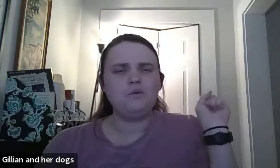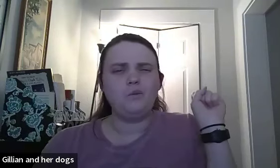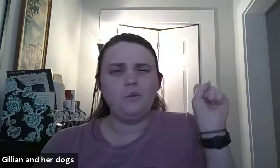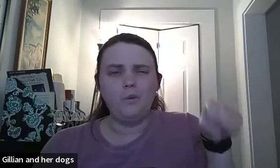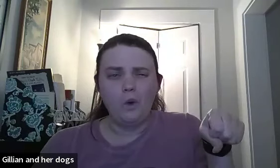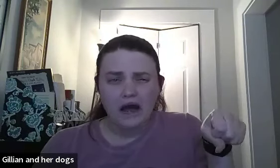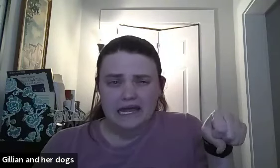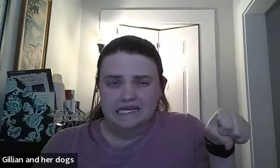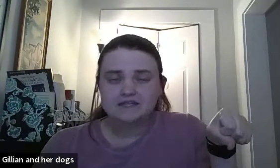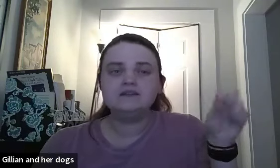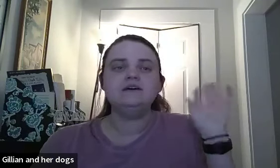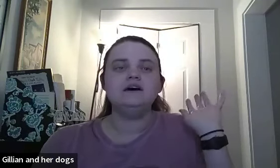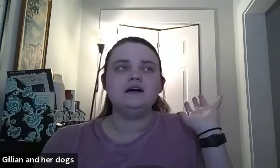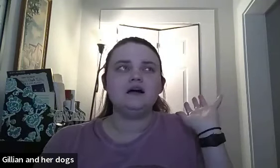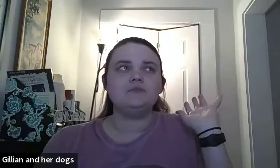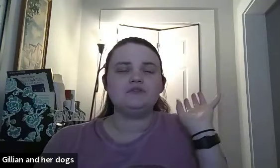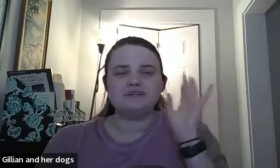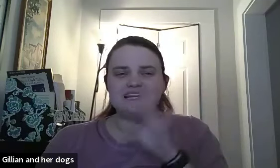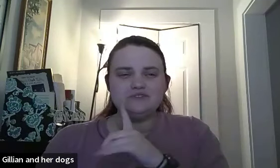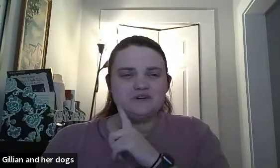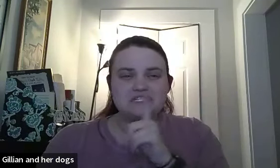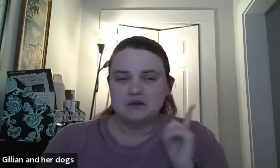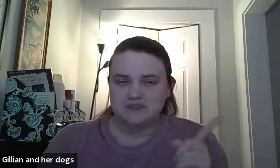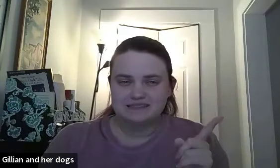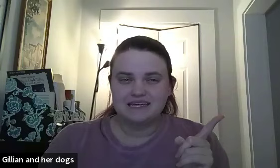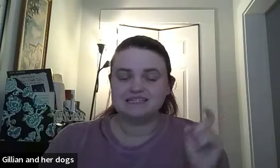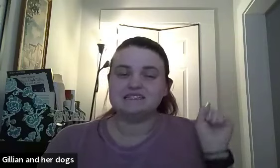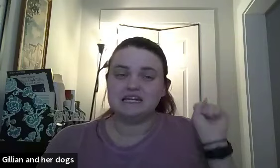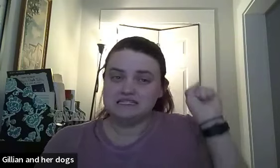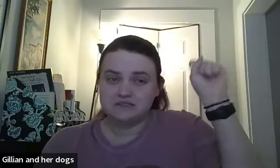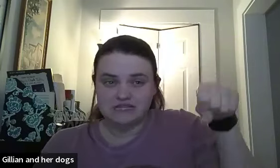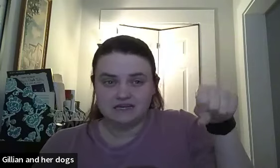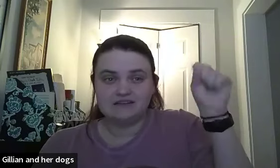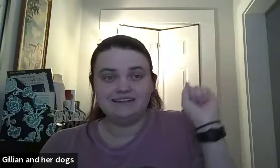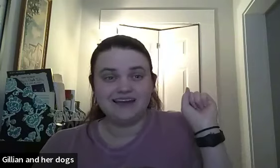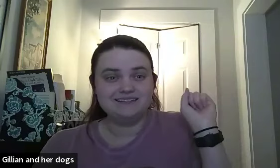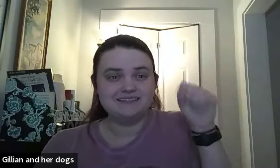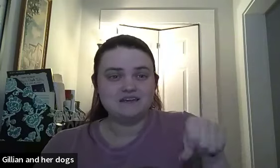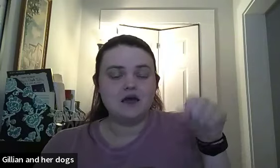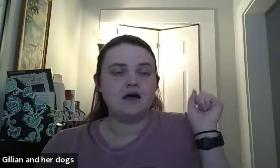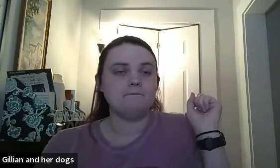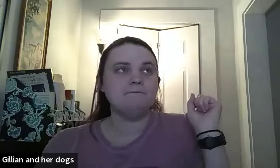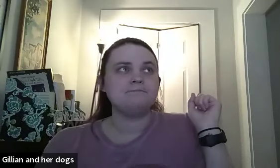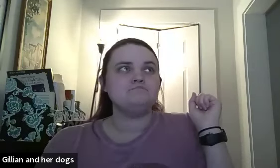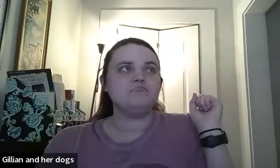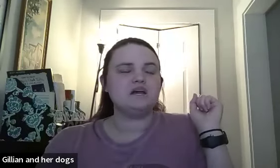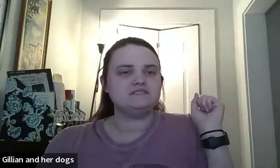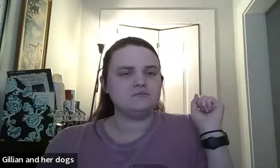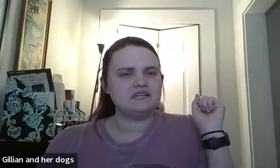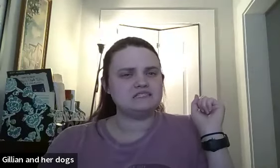the one. And the reason I was very slow with that saying is because that is still technically yes. But if someone's